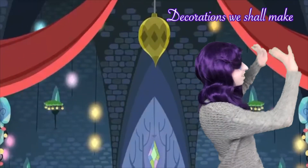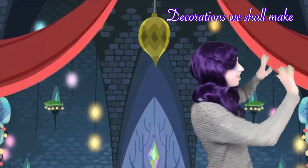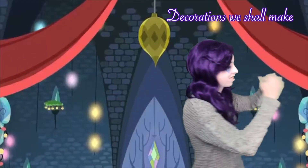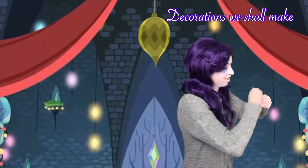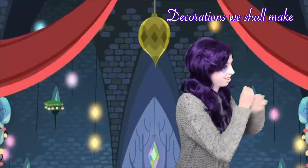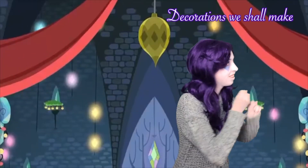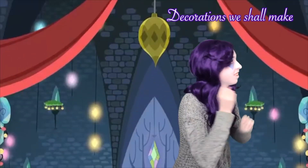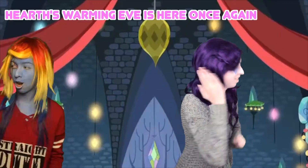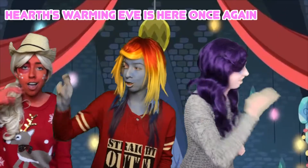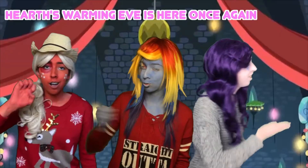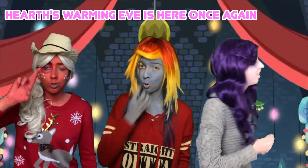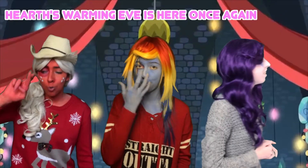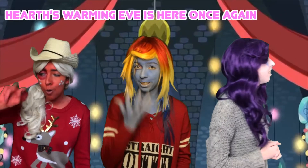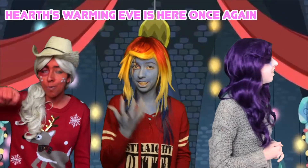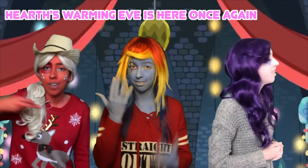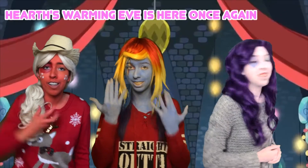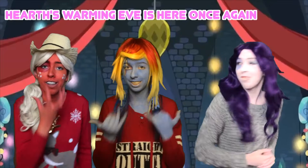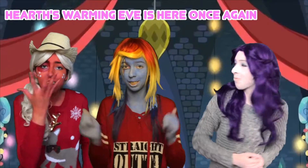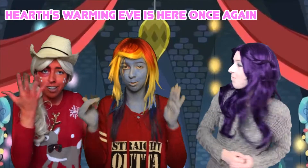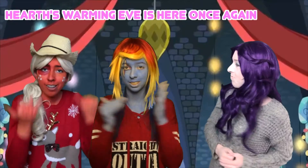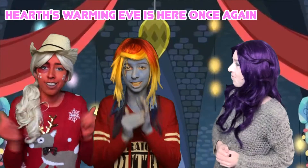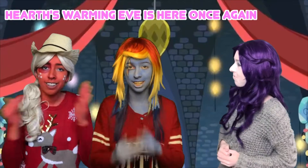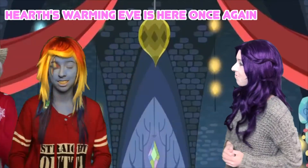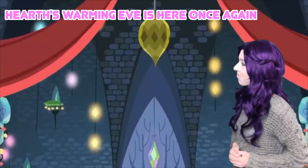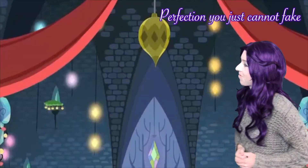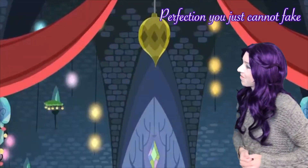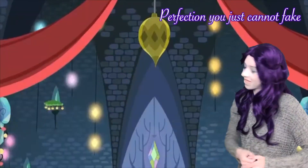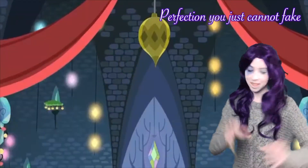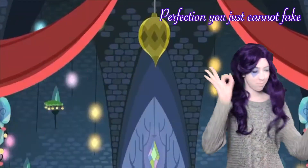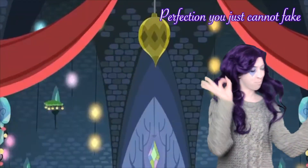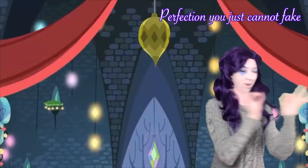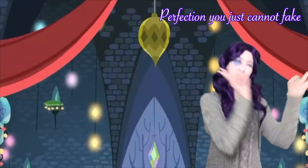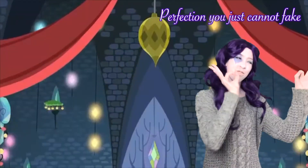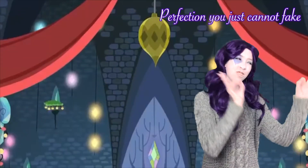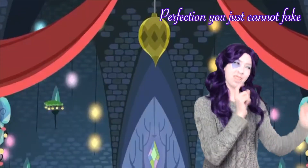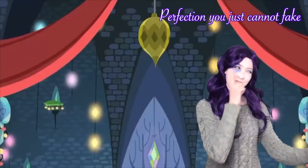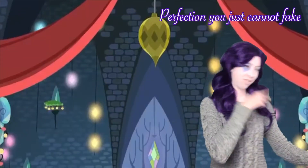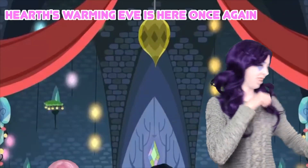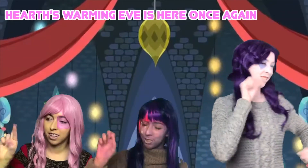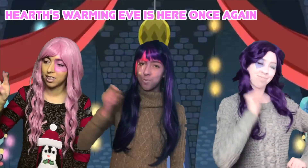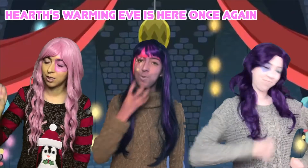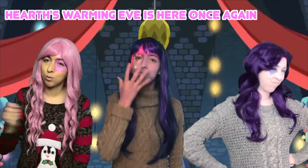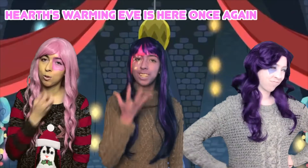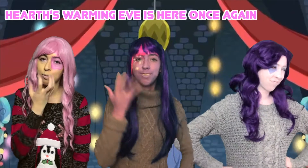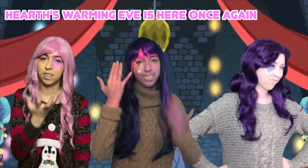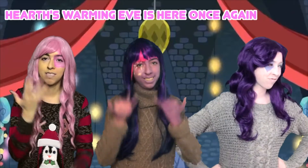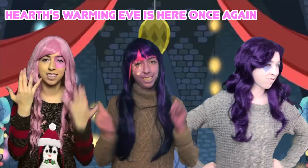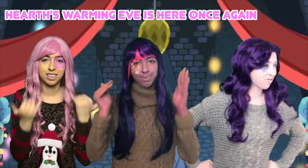Decorations we shall make. Hearth warming Eve is here once again. Perfection you just cannot fake. Hearth warming Eve is here.